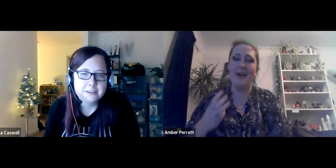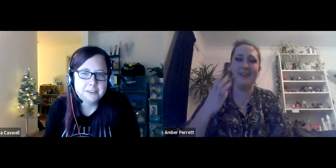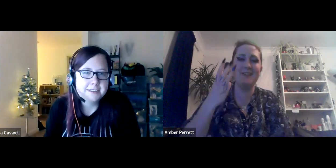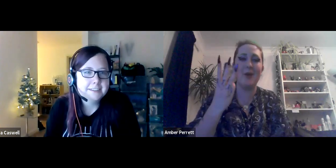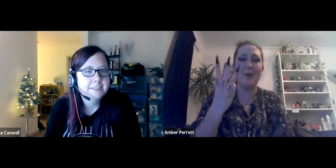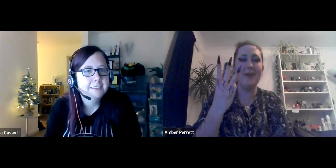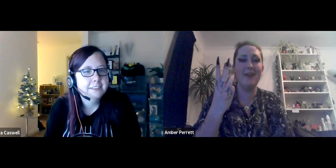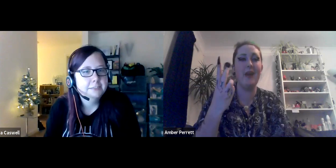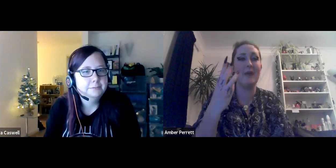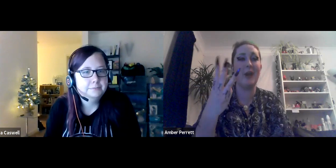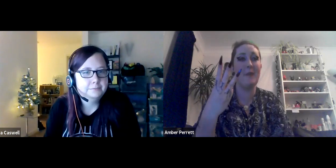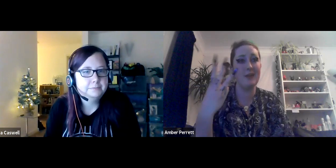Right, so if we go back to,